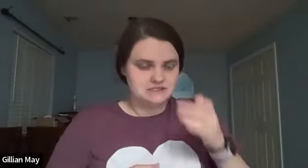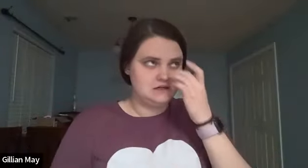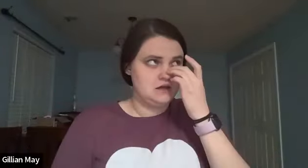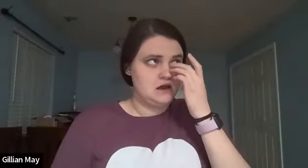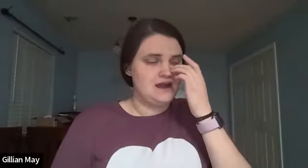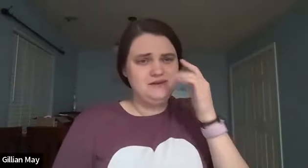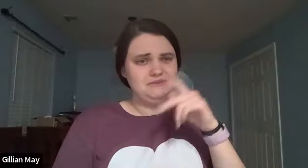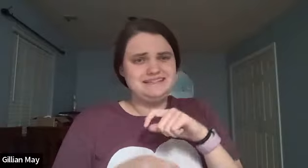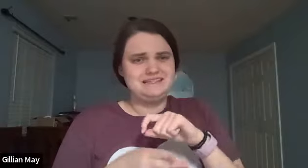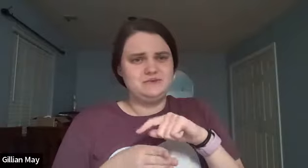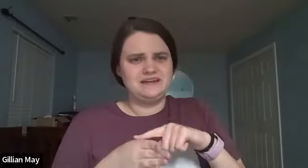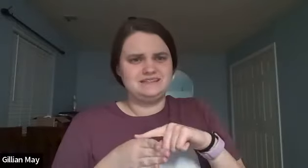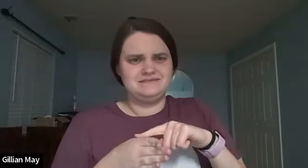Specialist. I've not really seen one that's